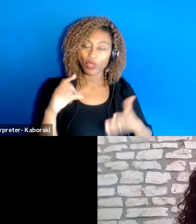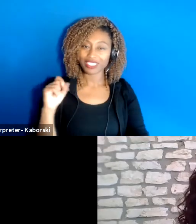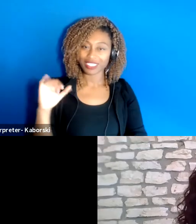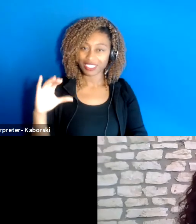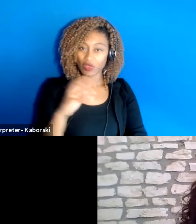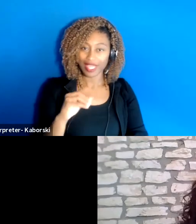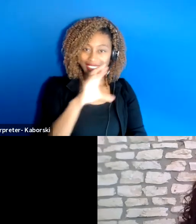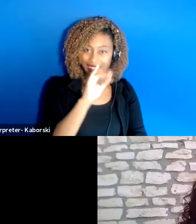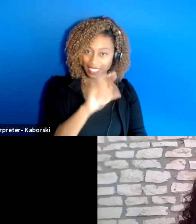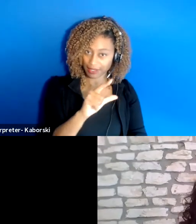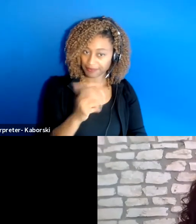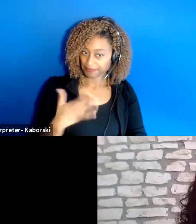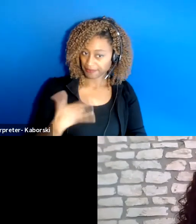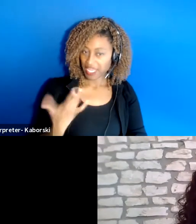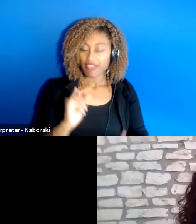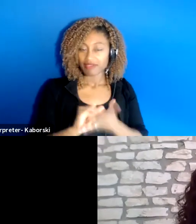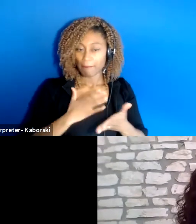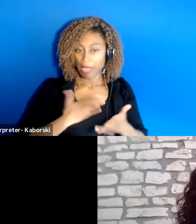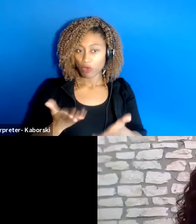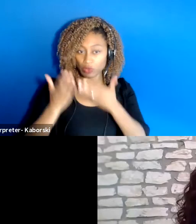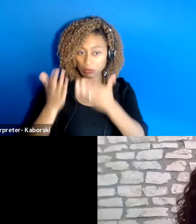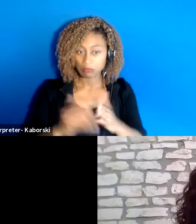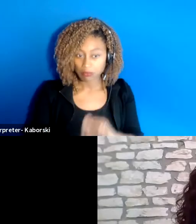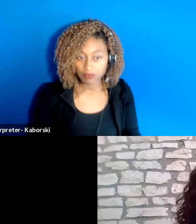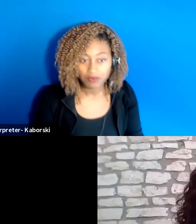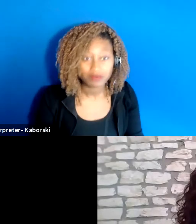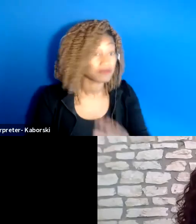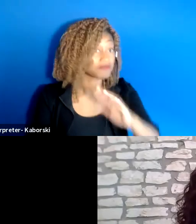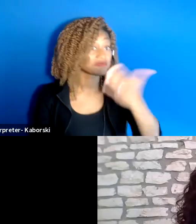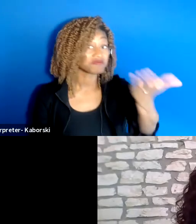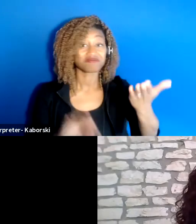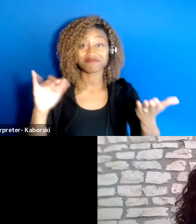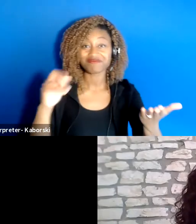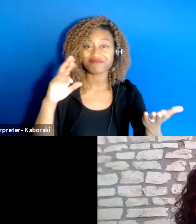are. So that's my recommendation. I'll send it over to Jeremy.